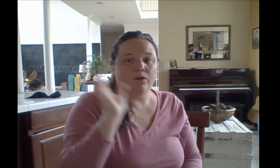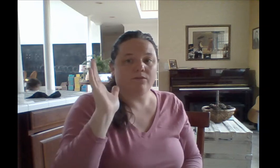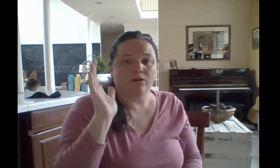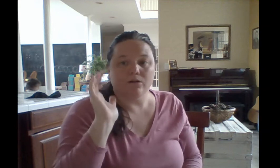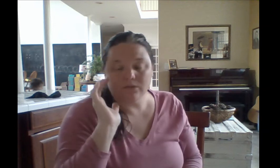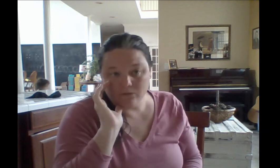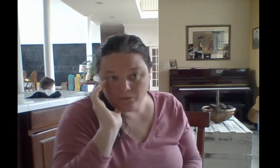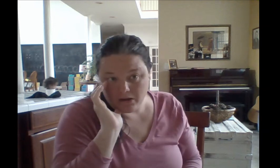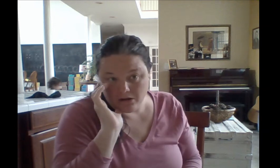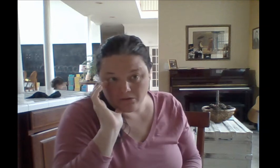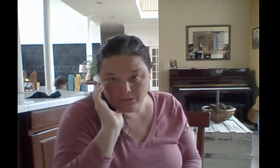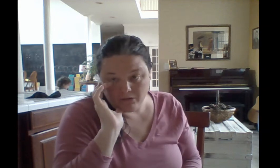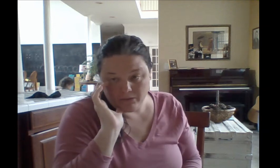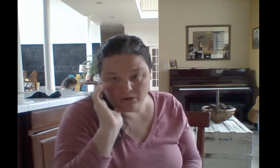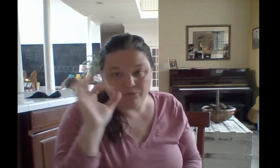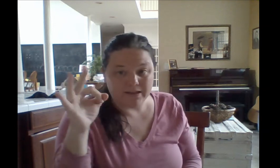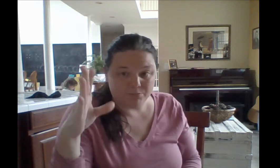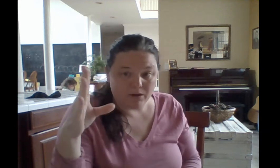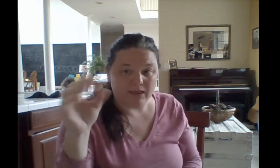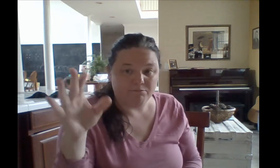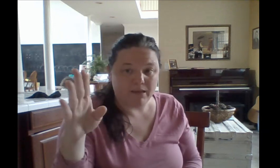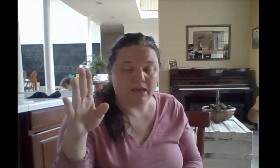whatever else. We learned Facebook, FB,